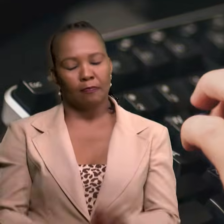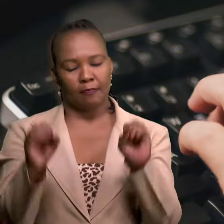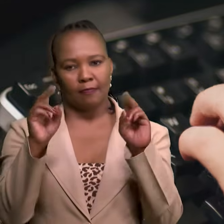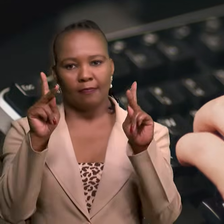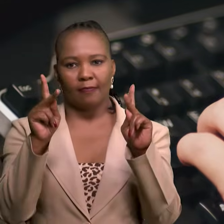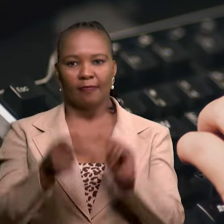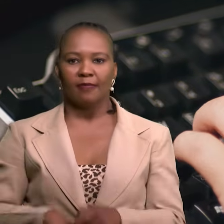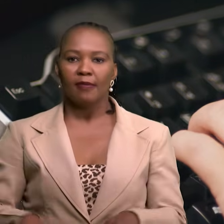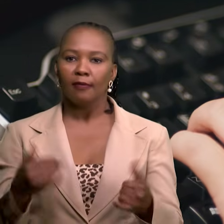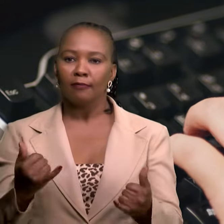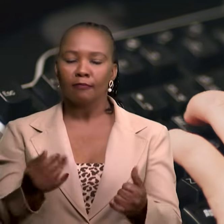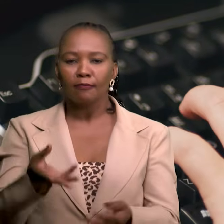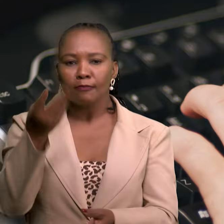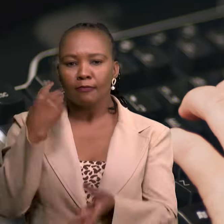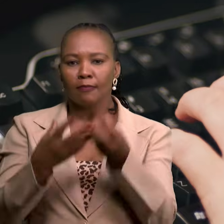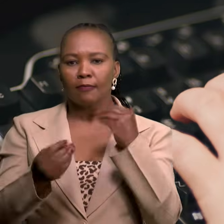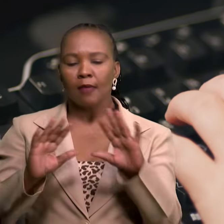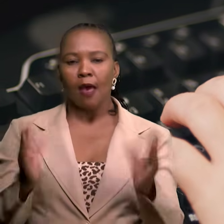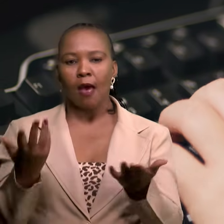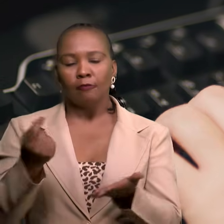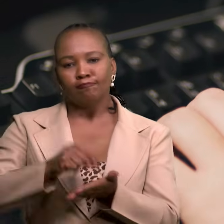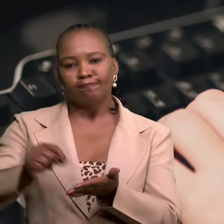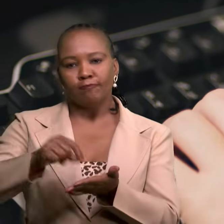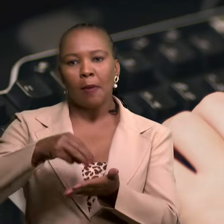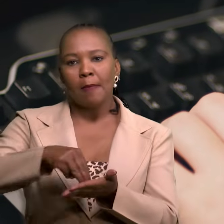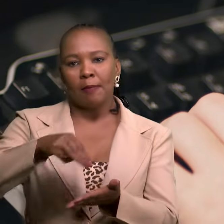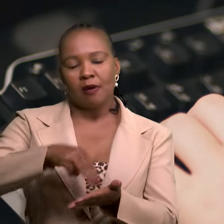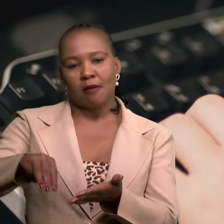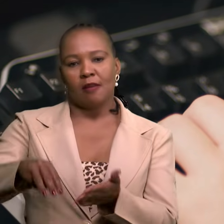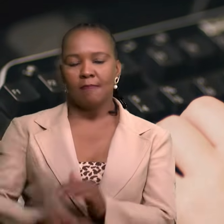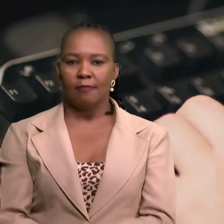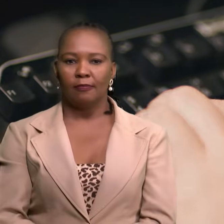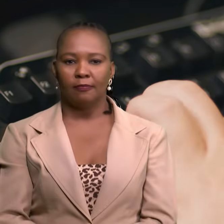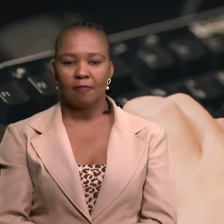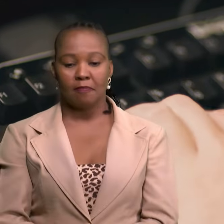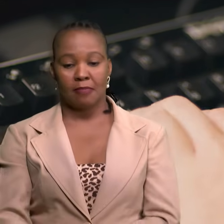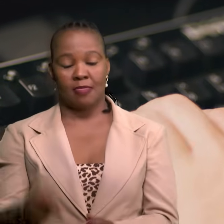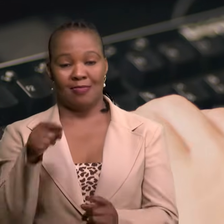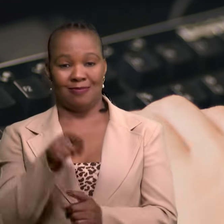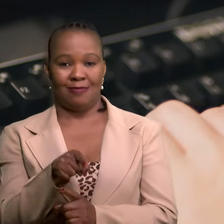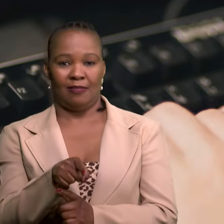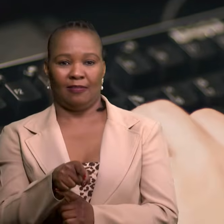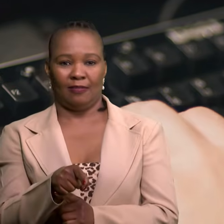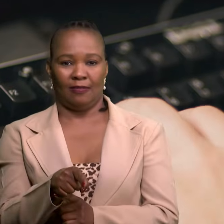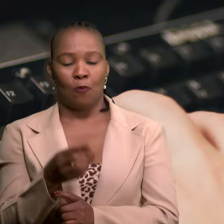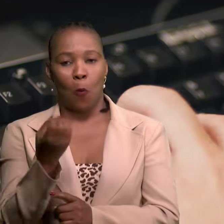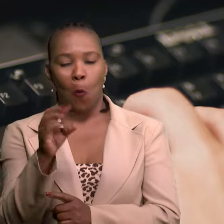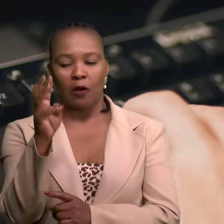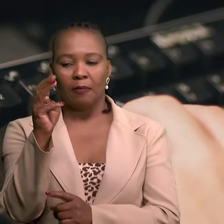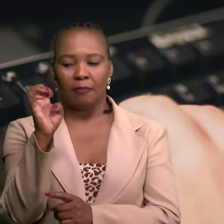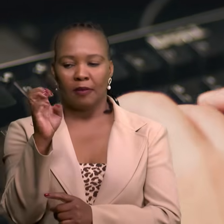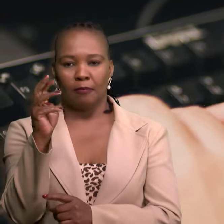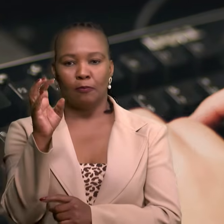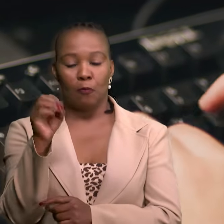Okay, now we learn how to write a memorandum. The memorandum or memo is